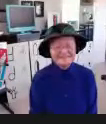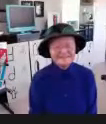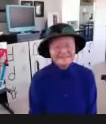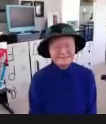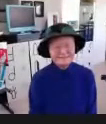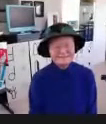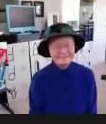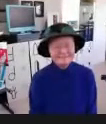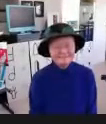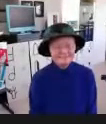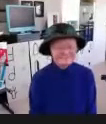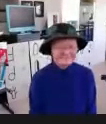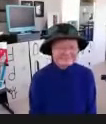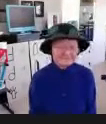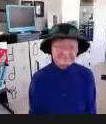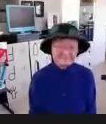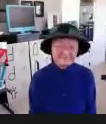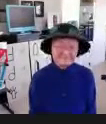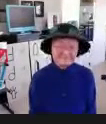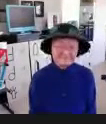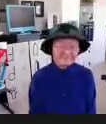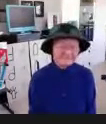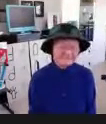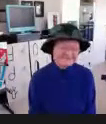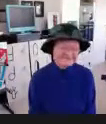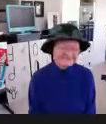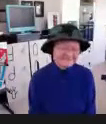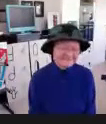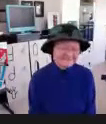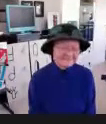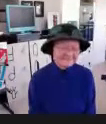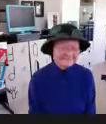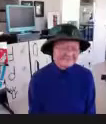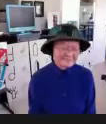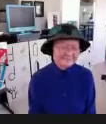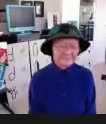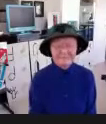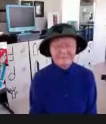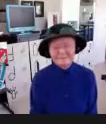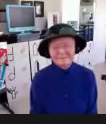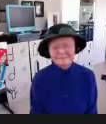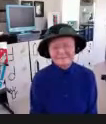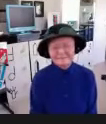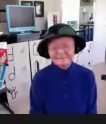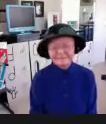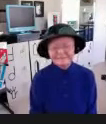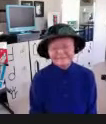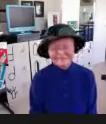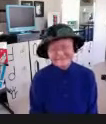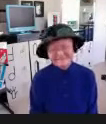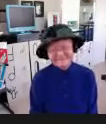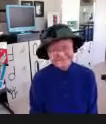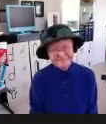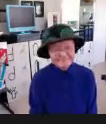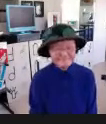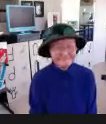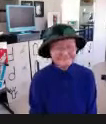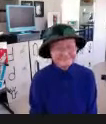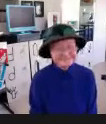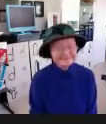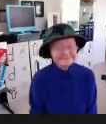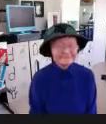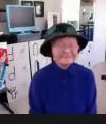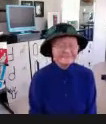being treated differently from the digits. In the Rwandan system, the tens are produced by tapping